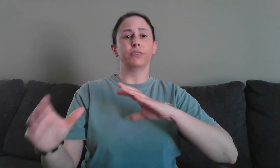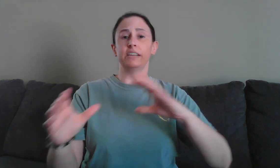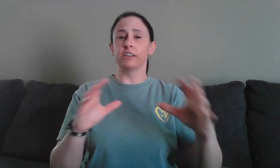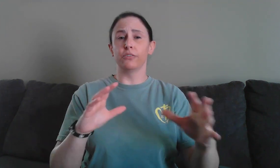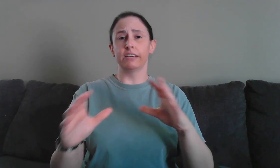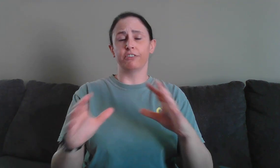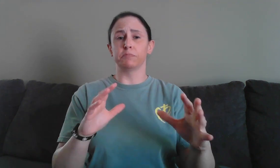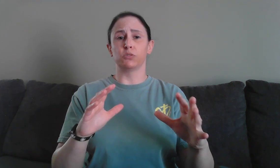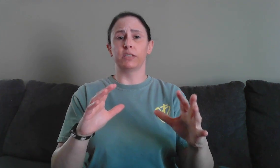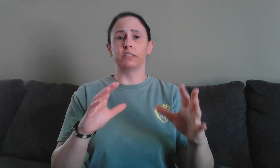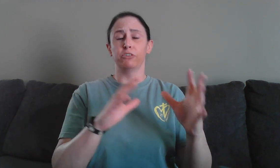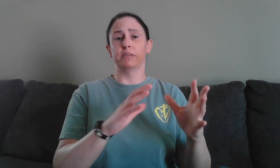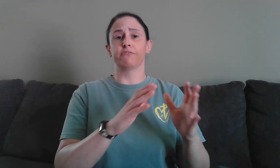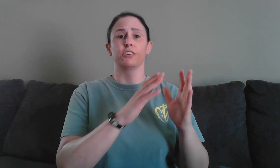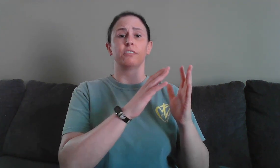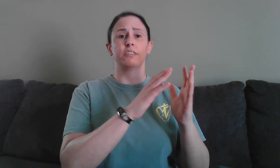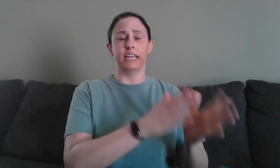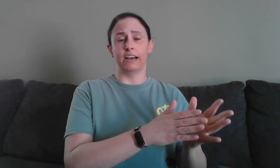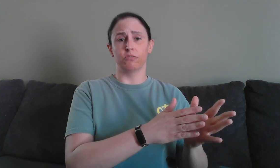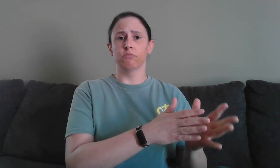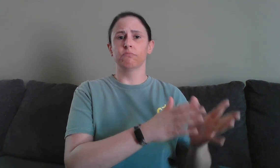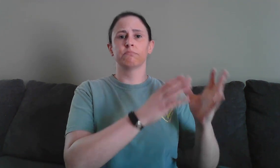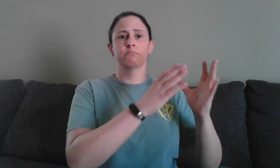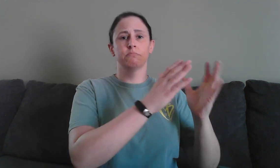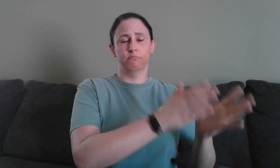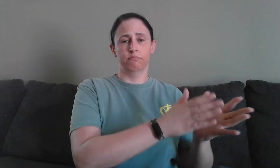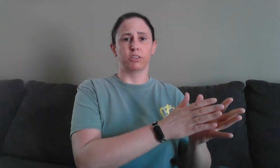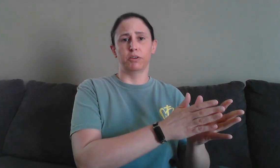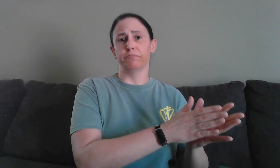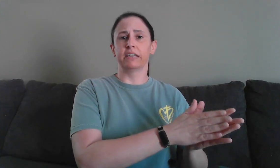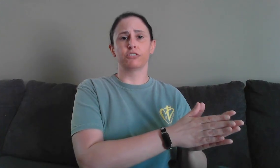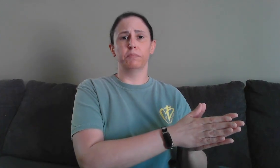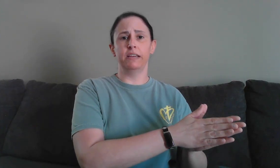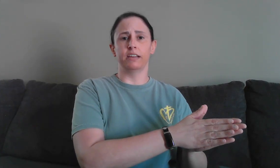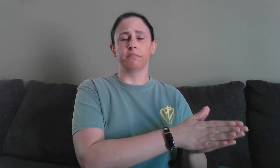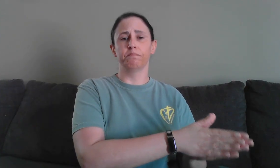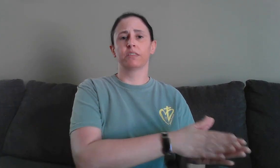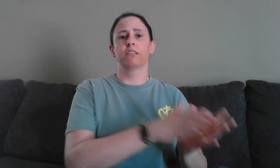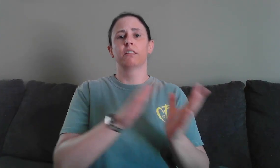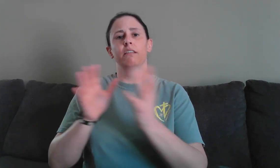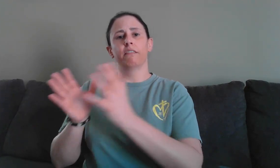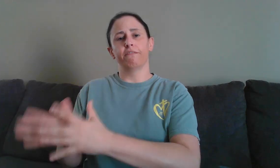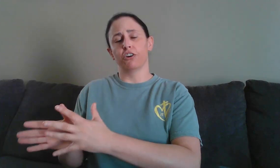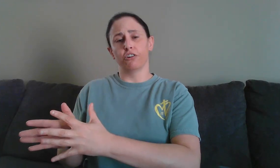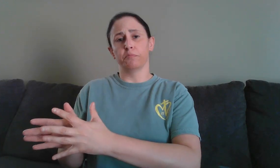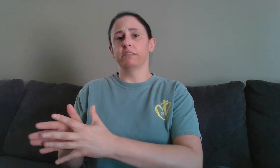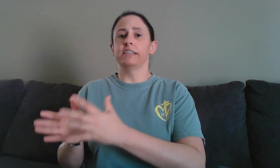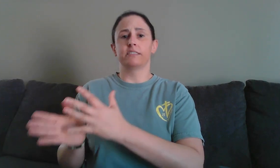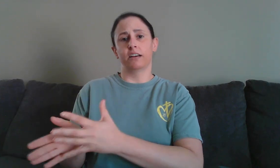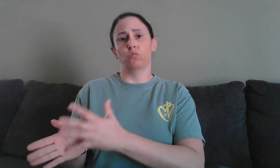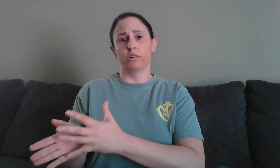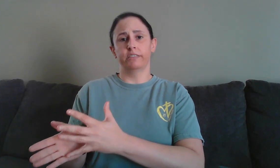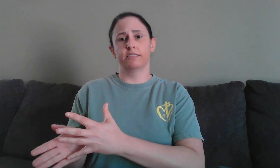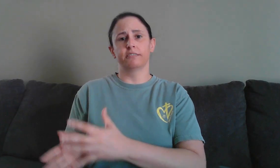need to know the difference between the movements. For noun, the movement is repeated. Verb, it's done once.